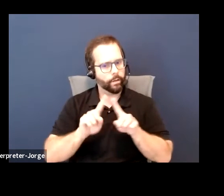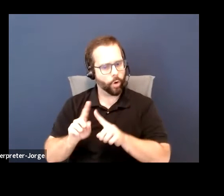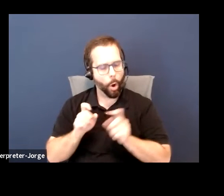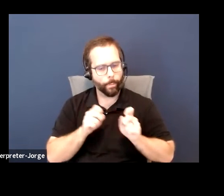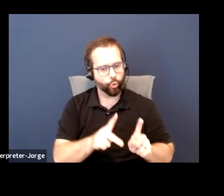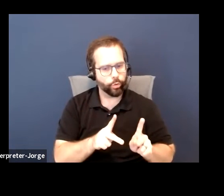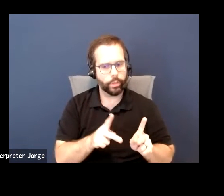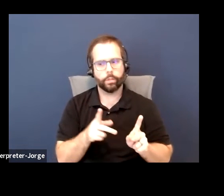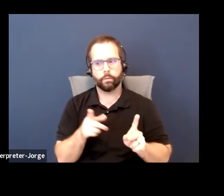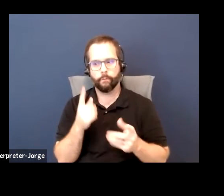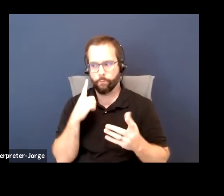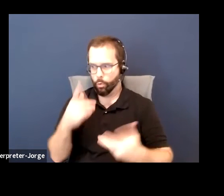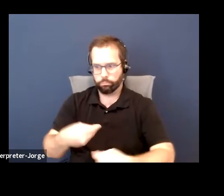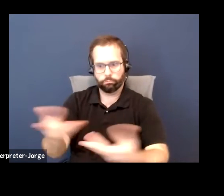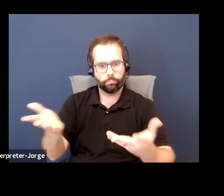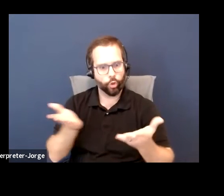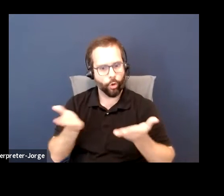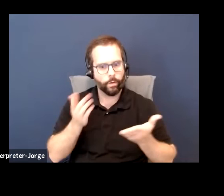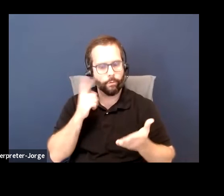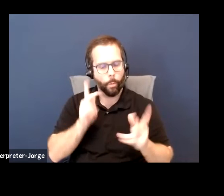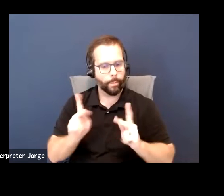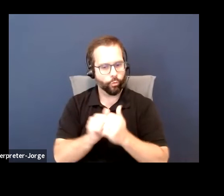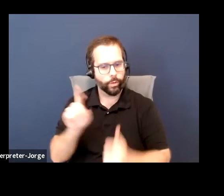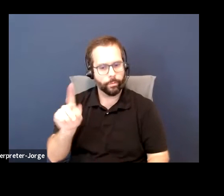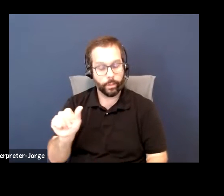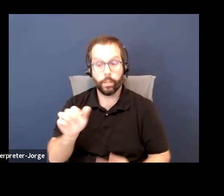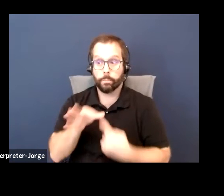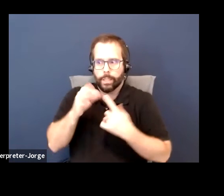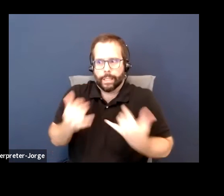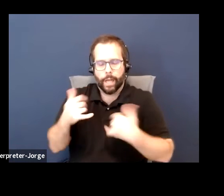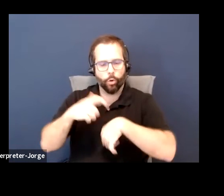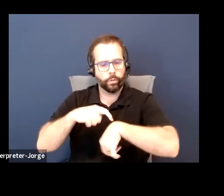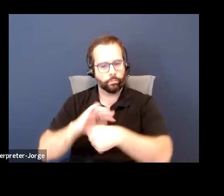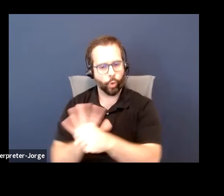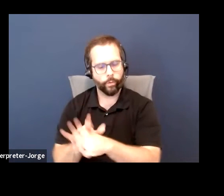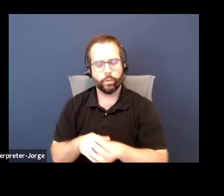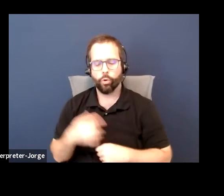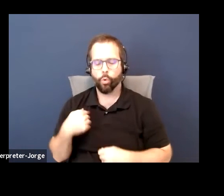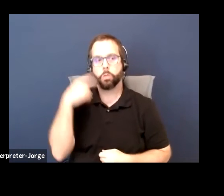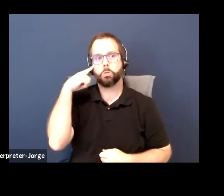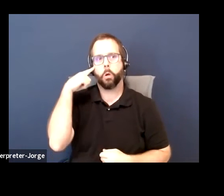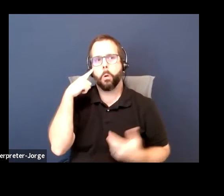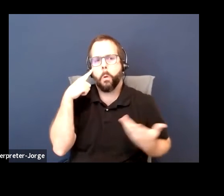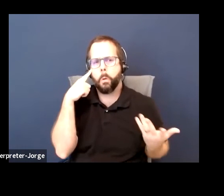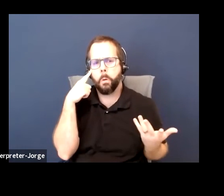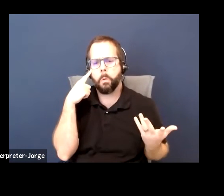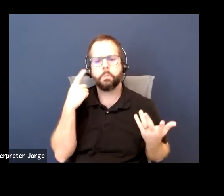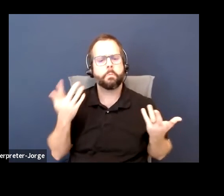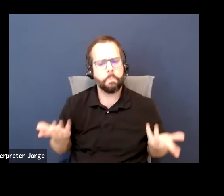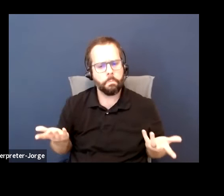with disabilities, especially around this time of COVID. So we thought that we would give kind of